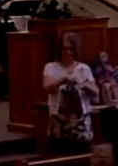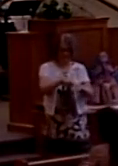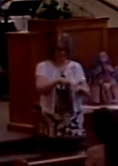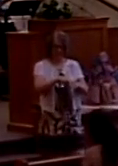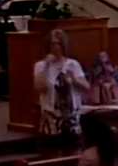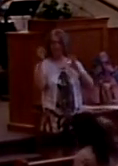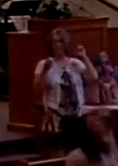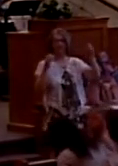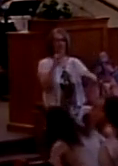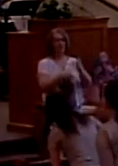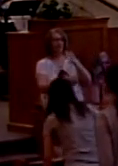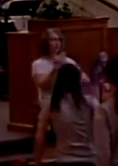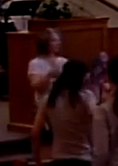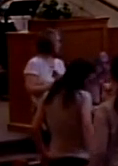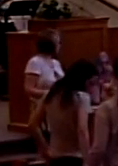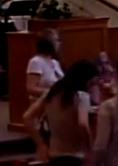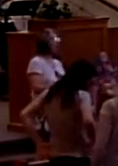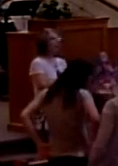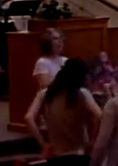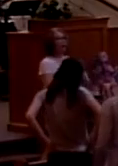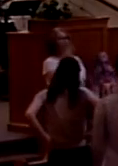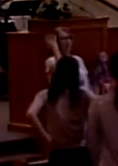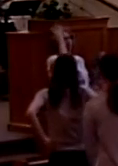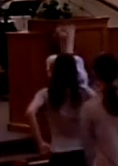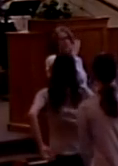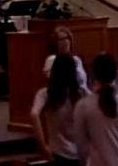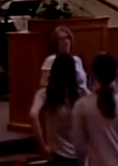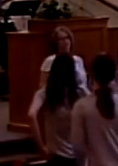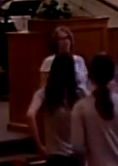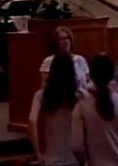sing this morning. Let's sing America the Beautiful.